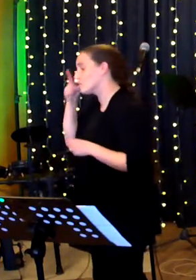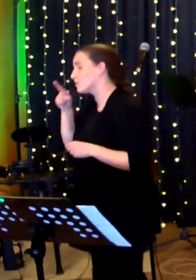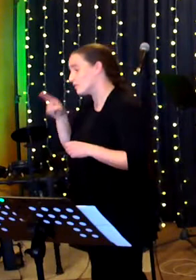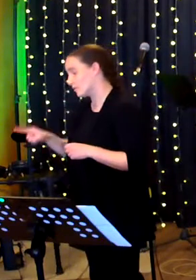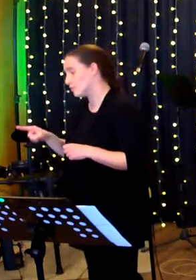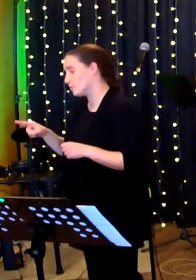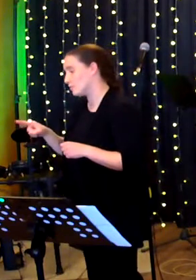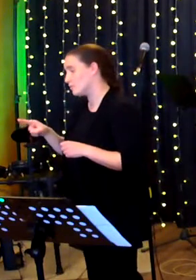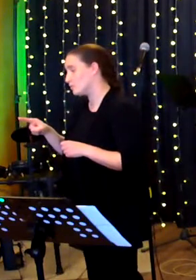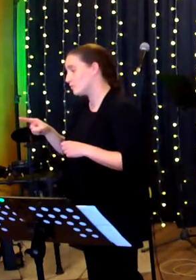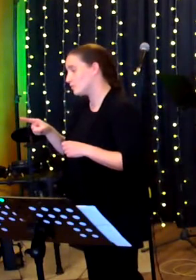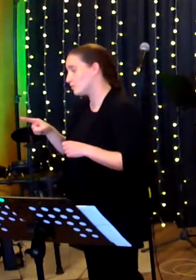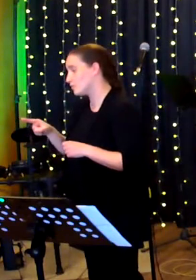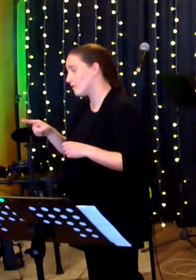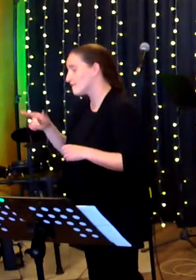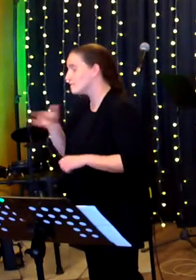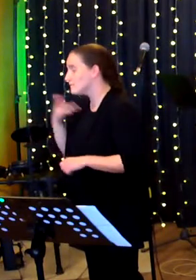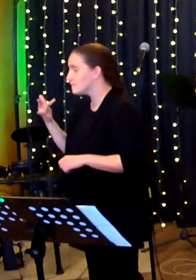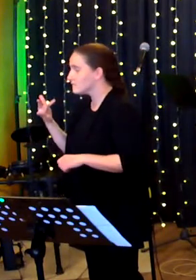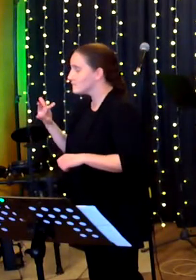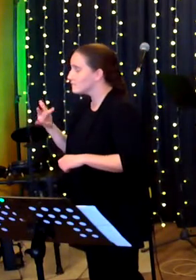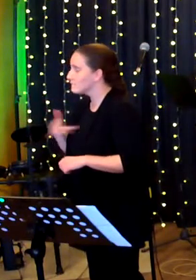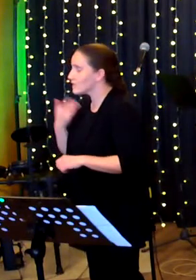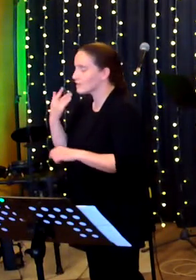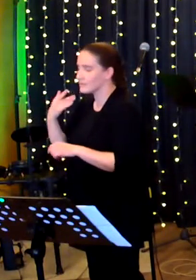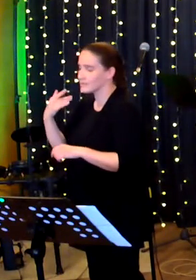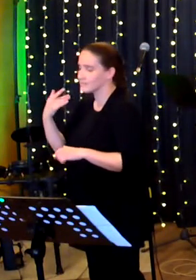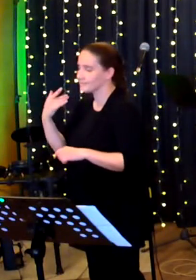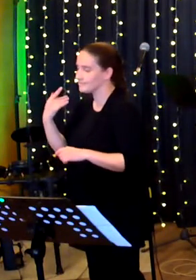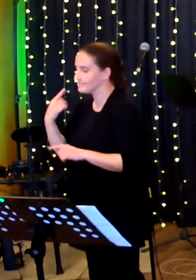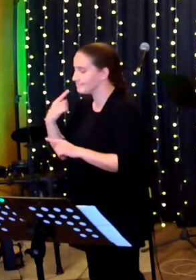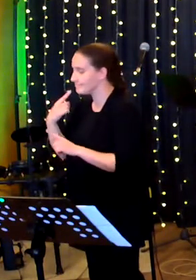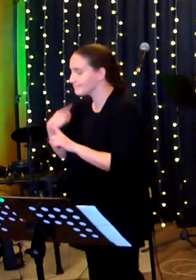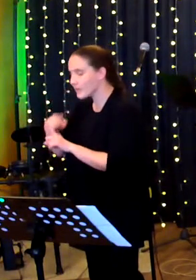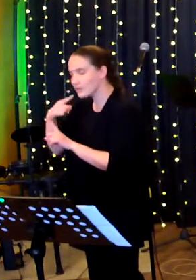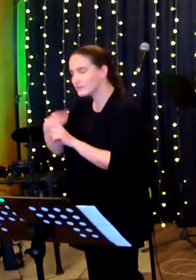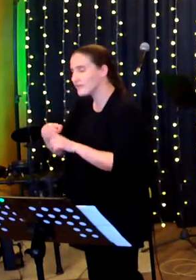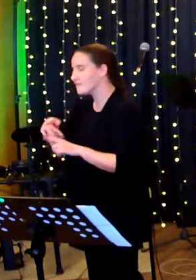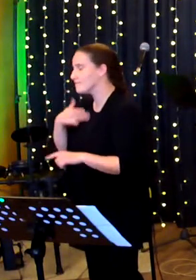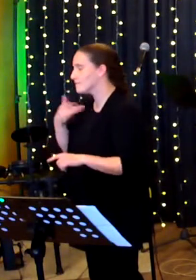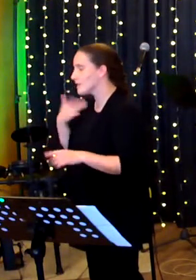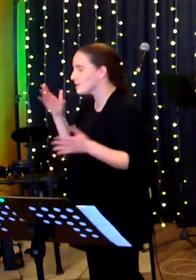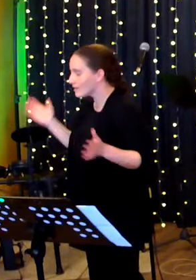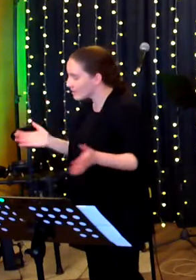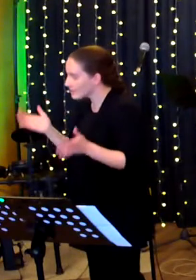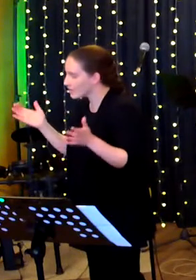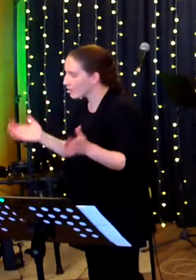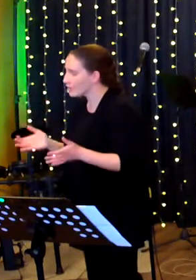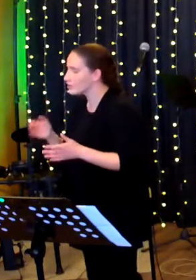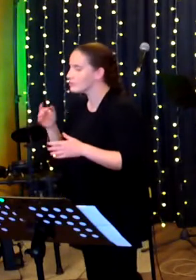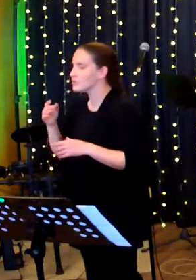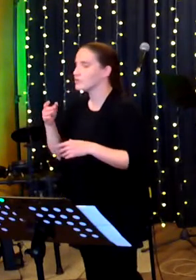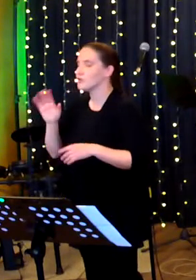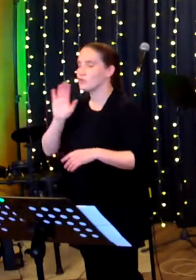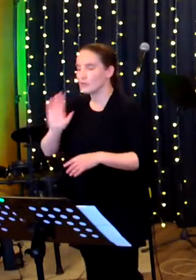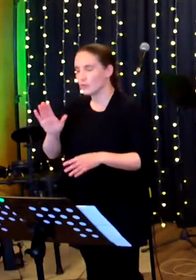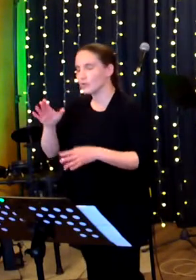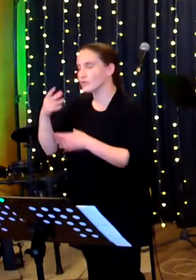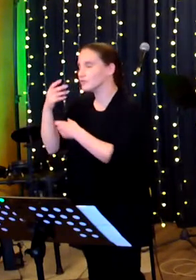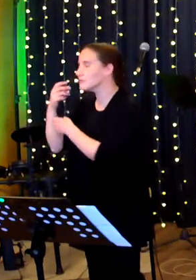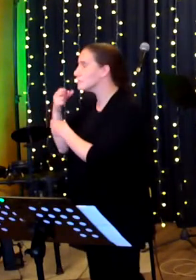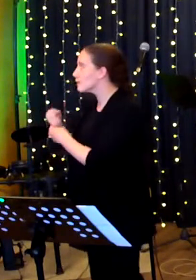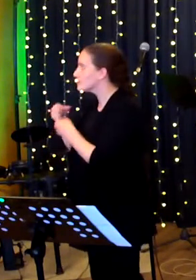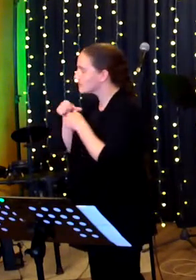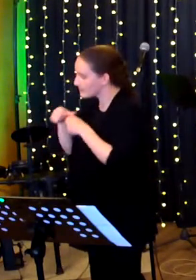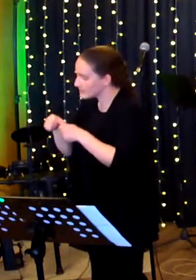encouraged. Be strong. You can keep standing in faith. Because the first time you prayed, God heard your prayer,